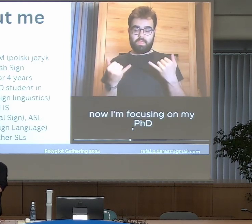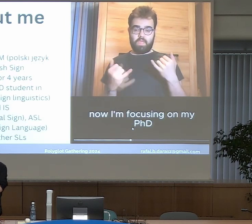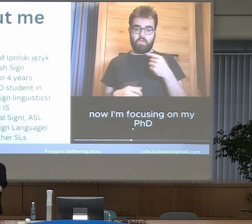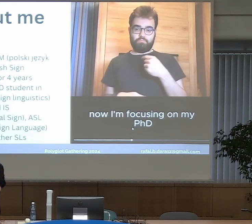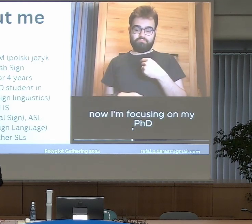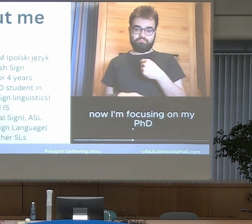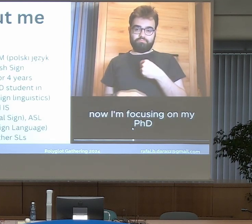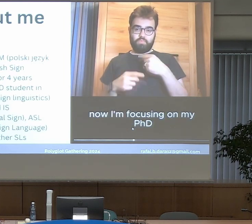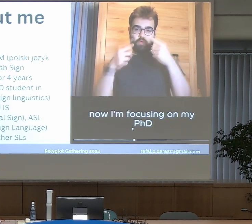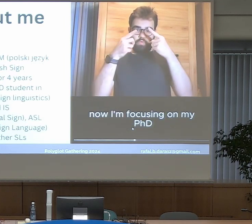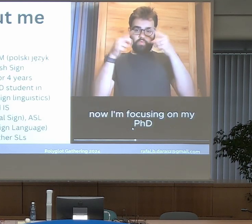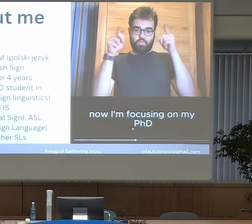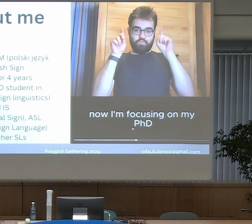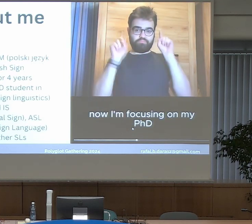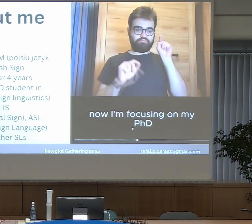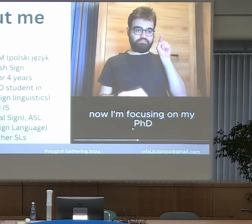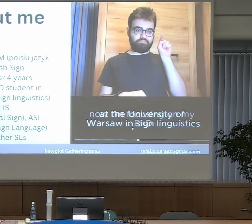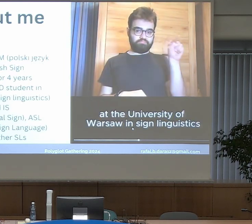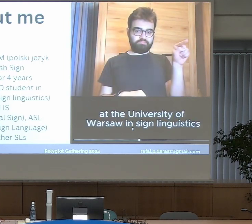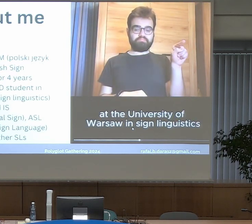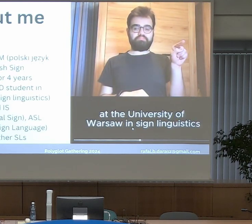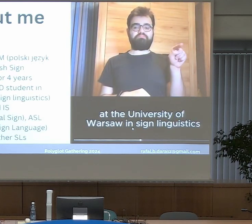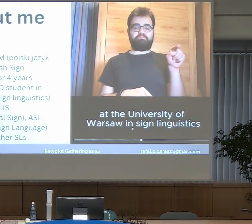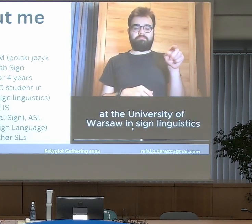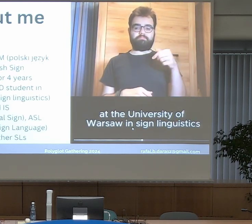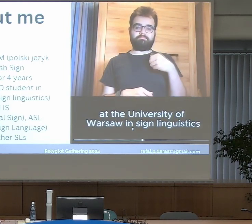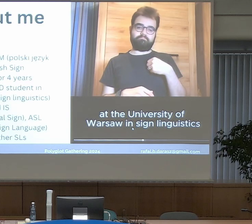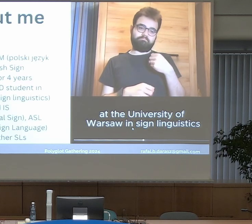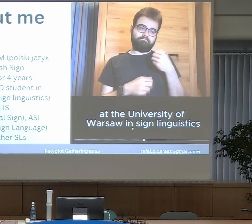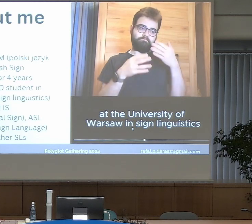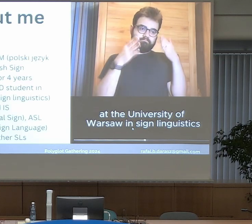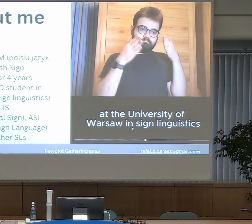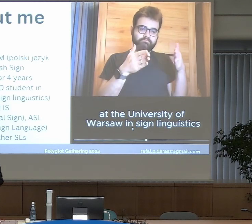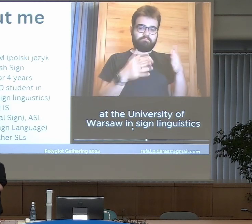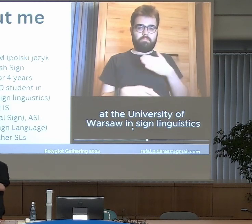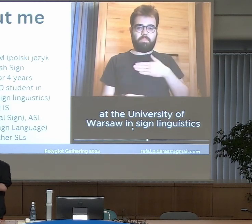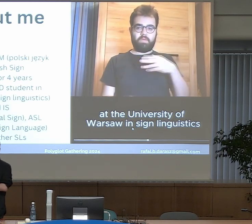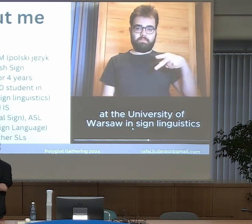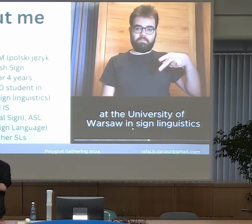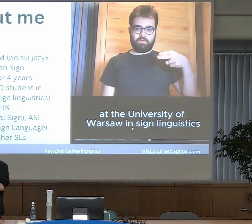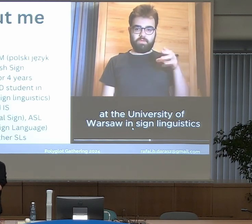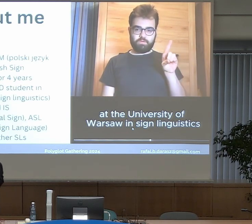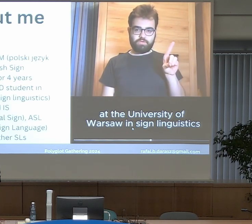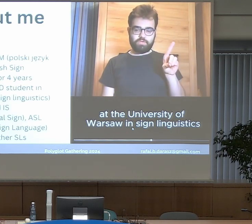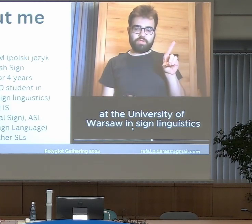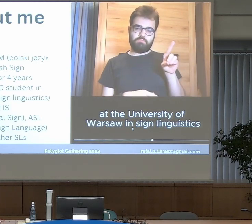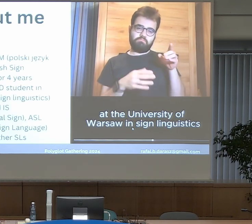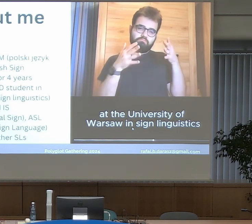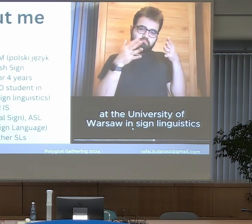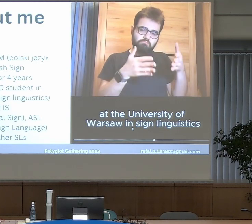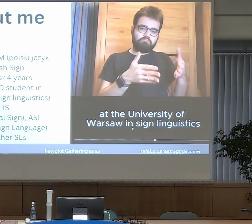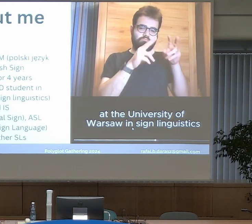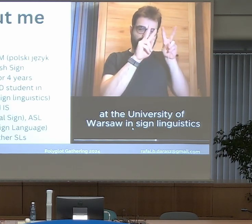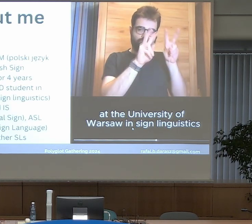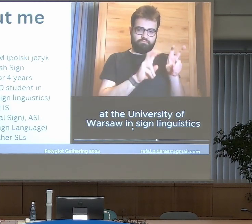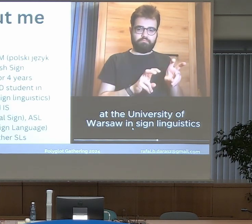from the Polish, polski język migowy, so PJM. I've graduated from the